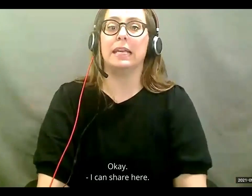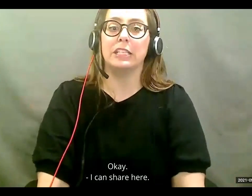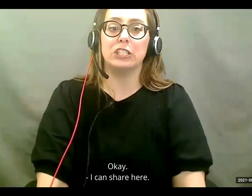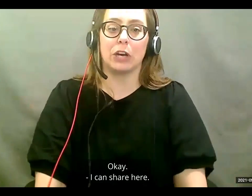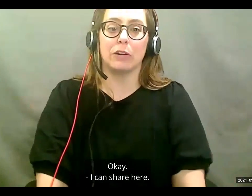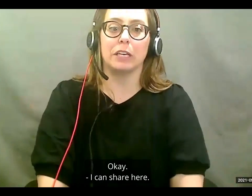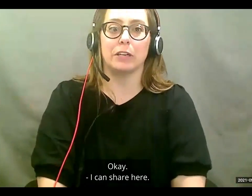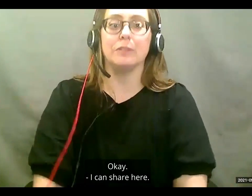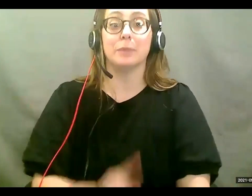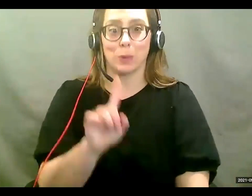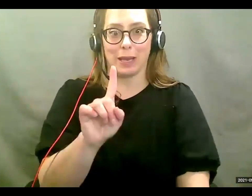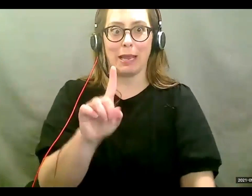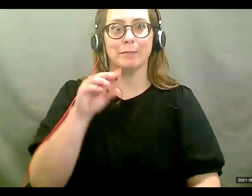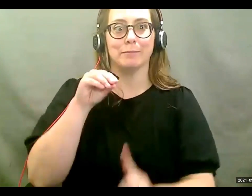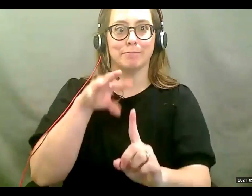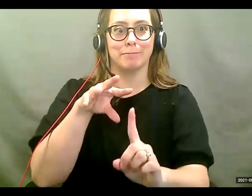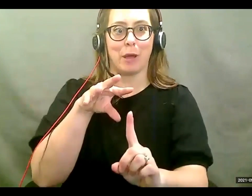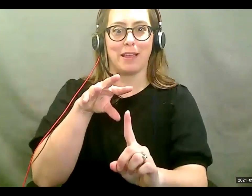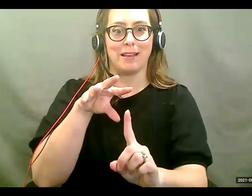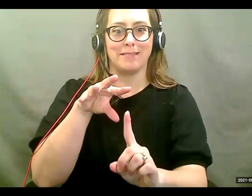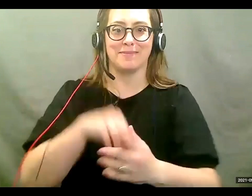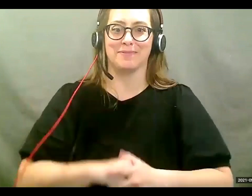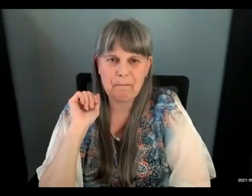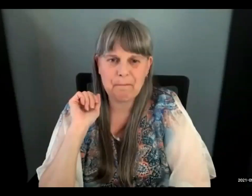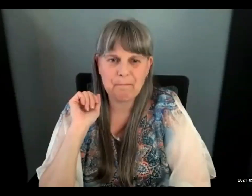Nope. Okay, and again, Cheryle here.